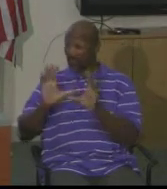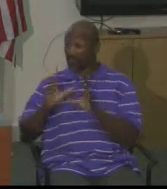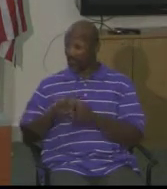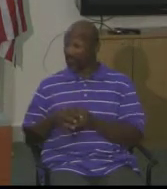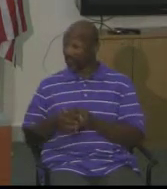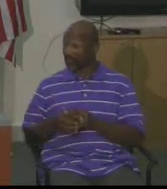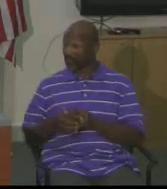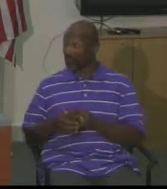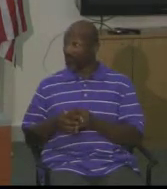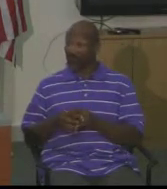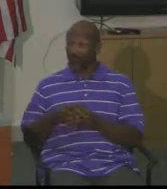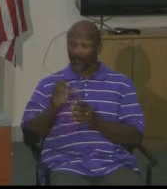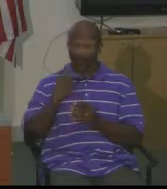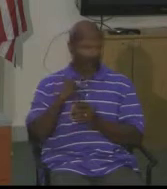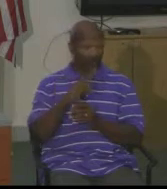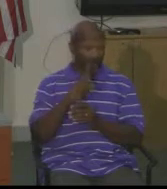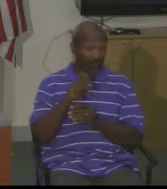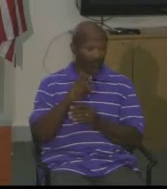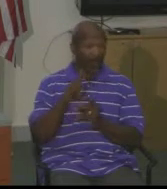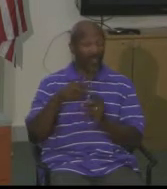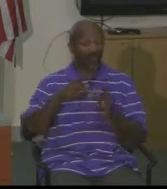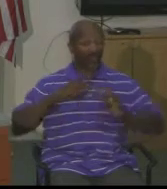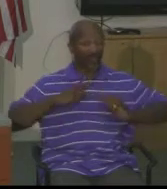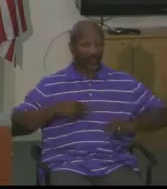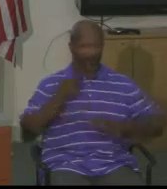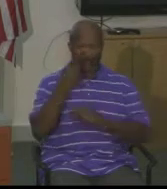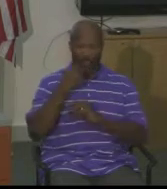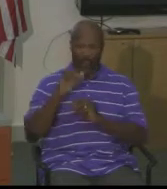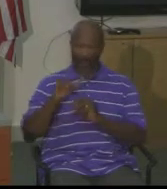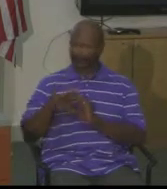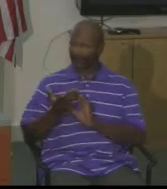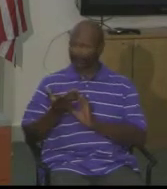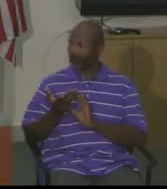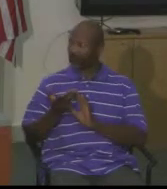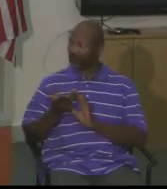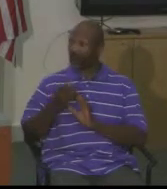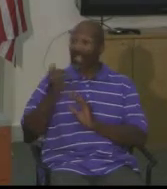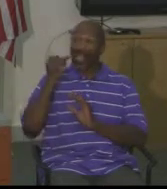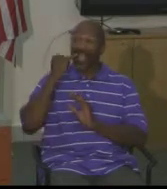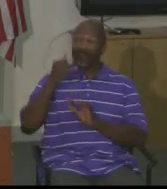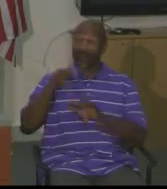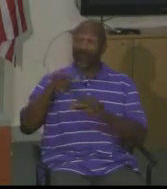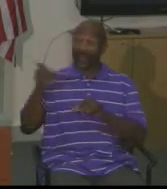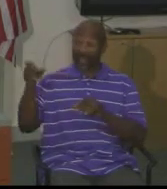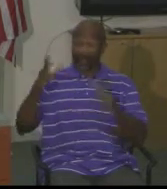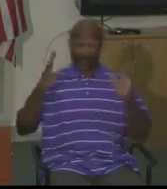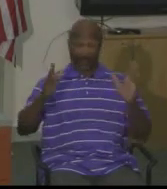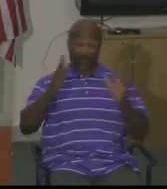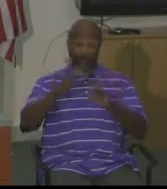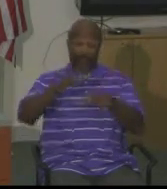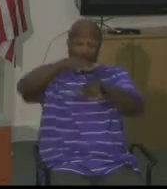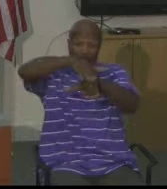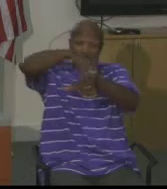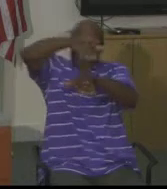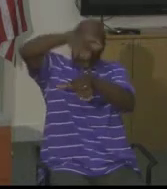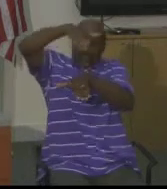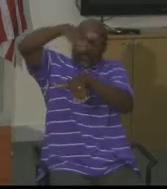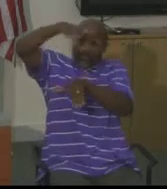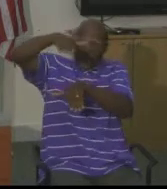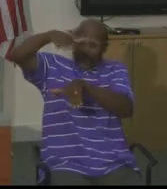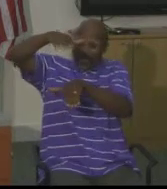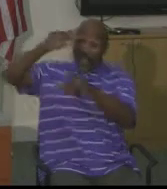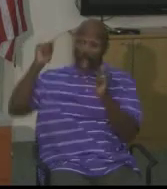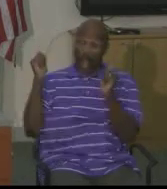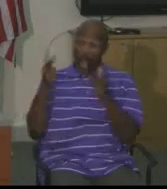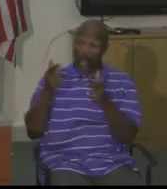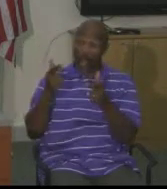ITX. Okay. Any questions about the physical form factor? If you were to overlay these three,